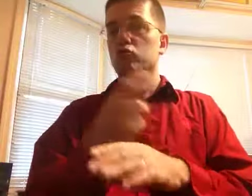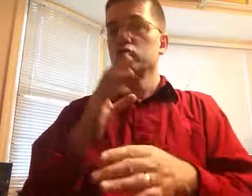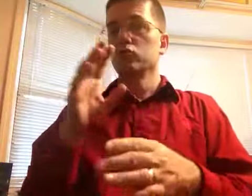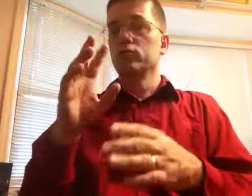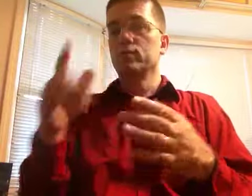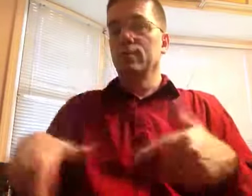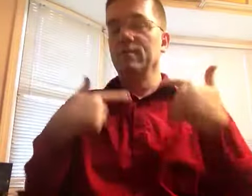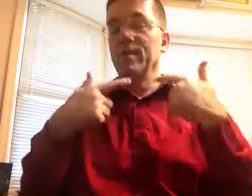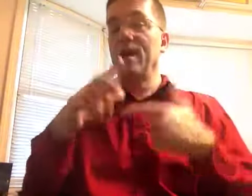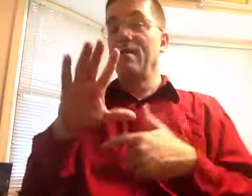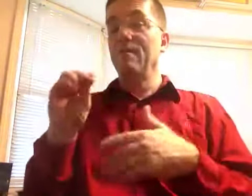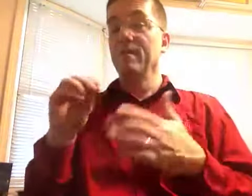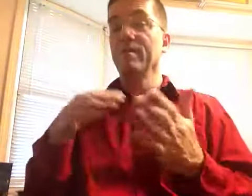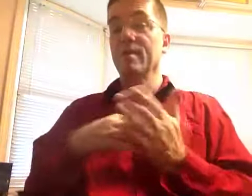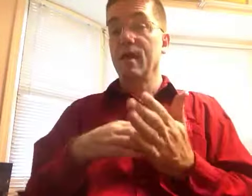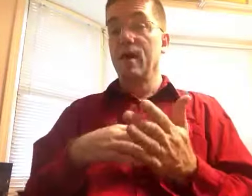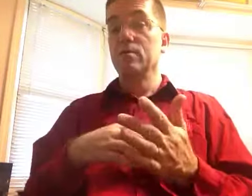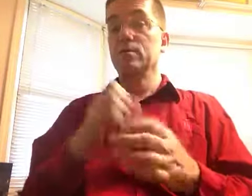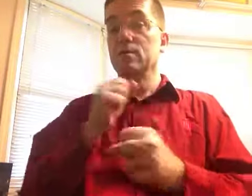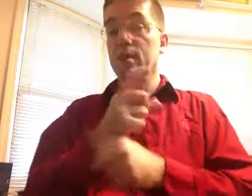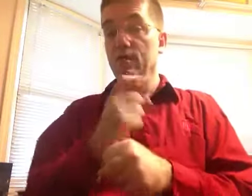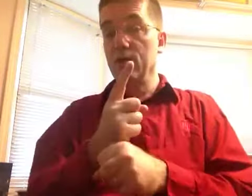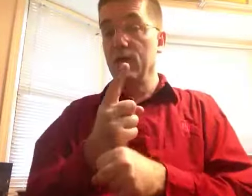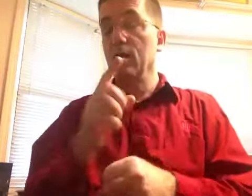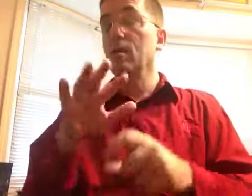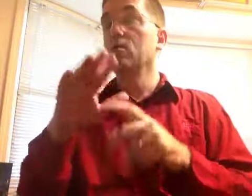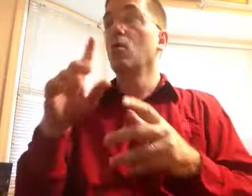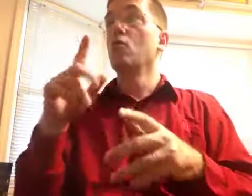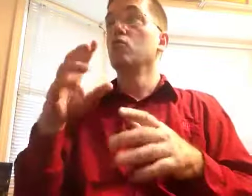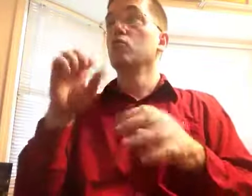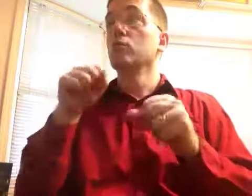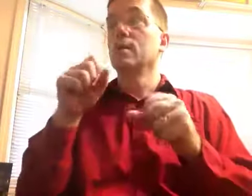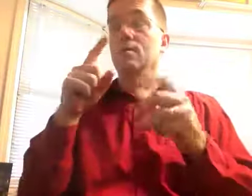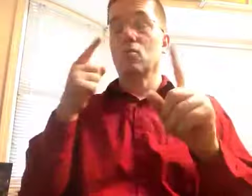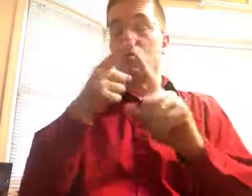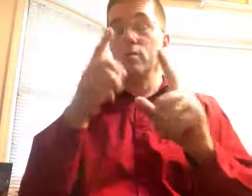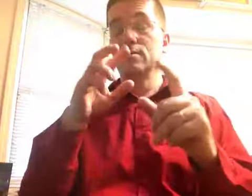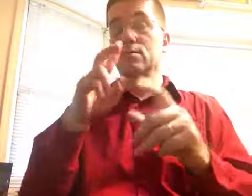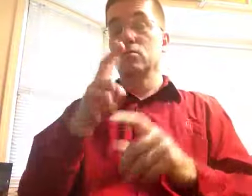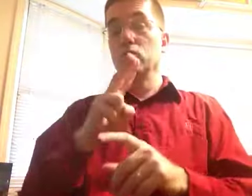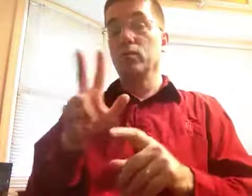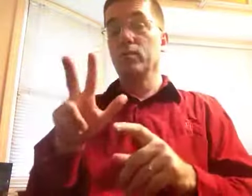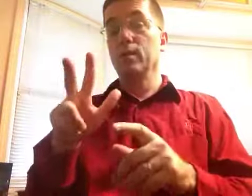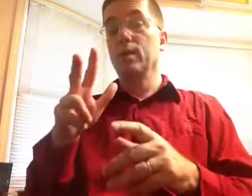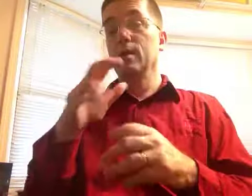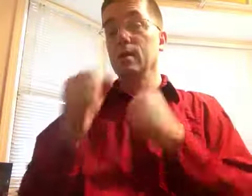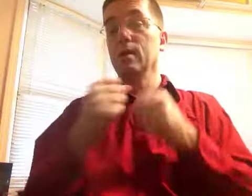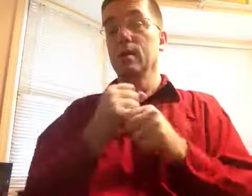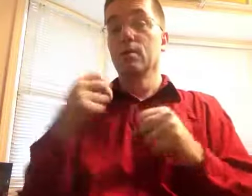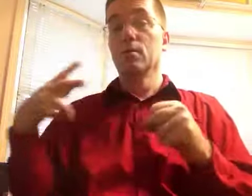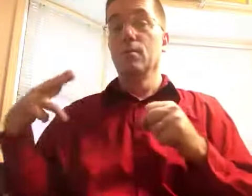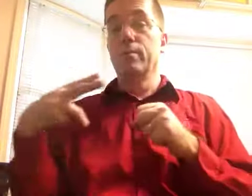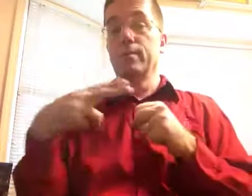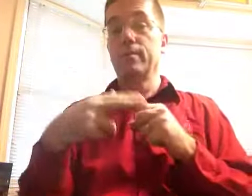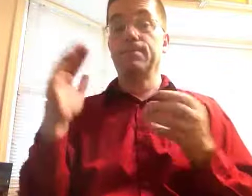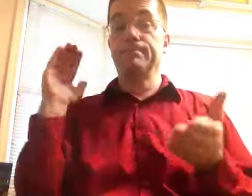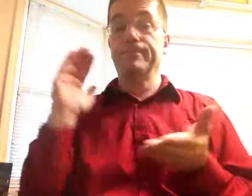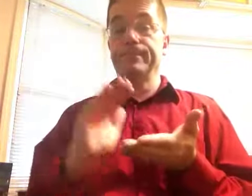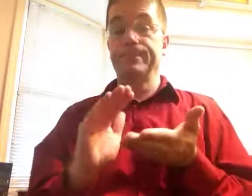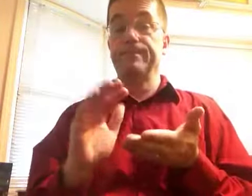of this $107,000 worth of debt in 2 or 3 years. Right, but, exactly. But right now what you